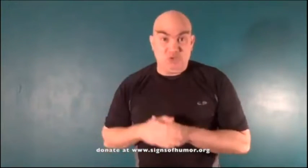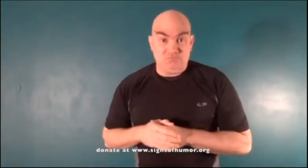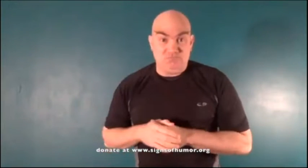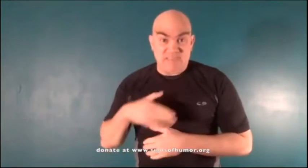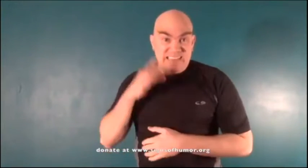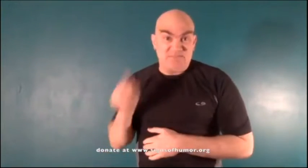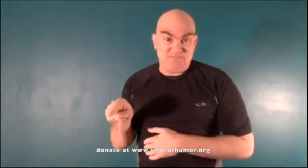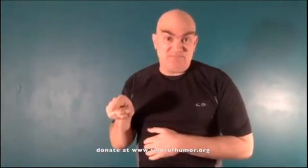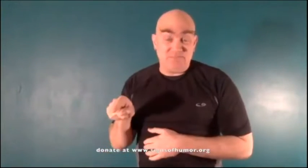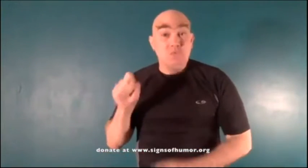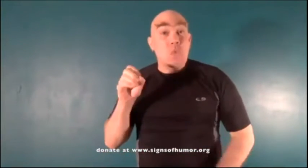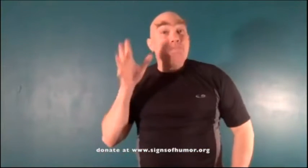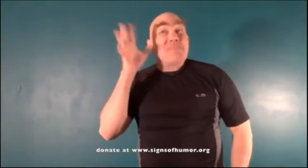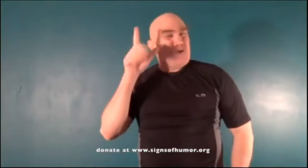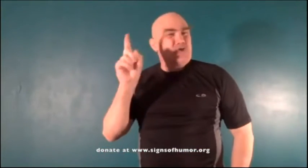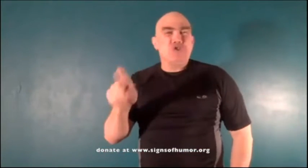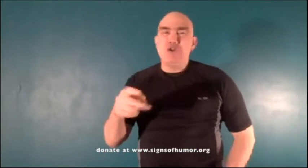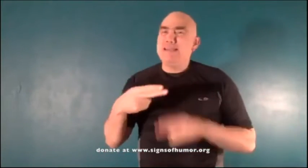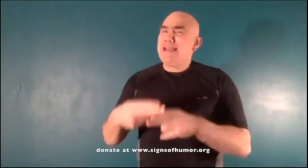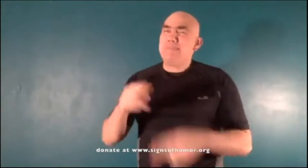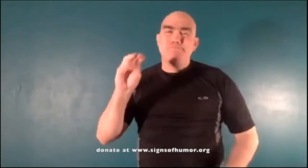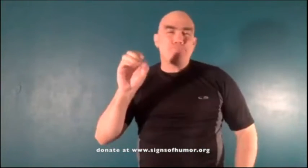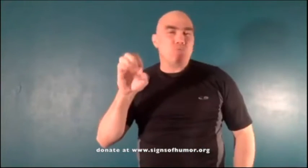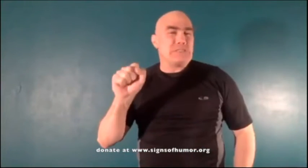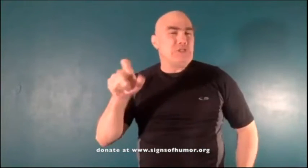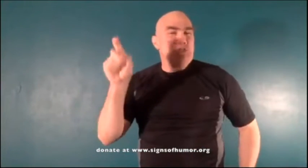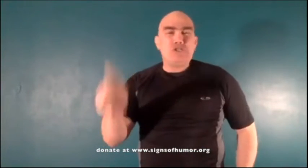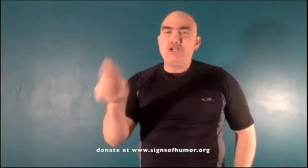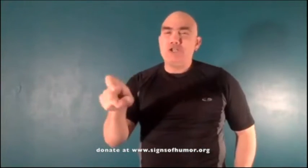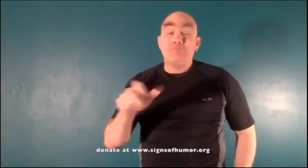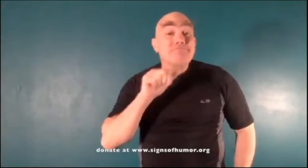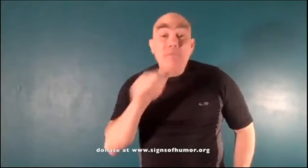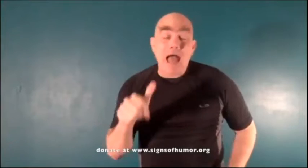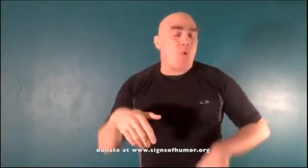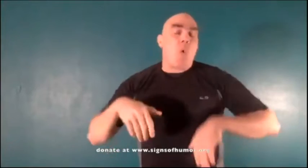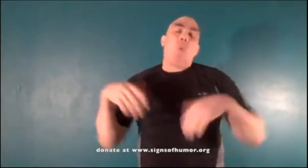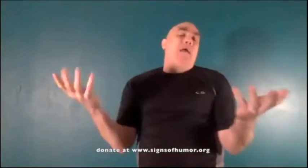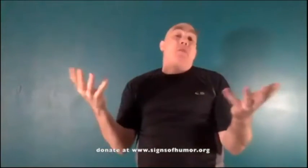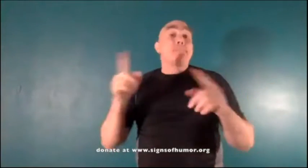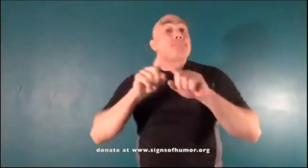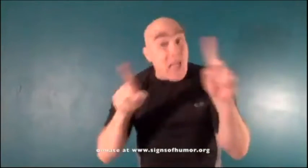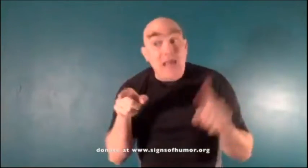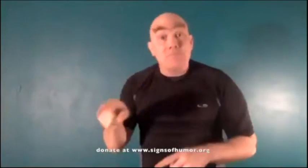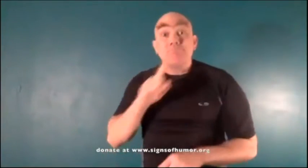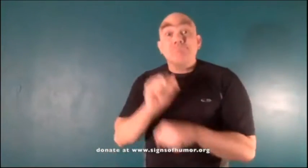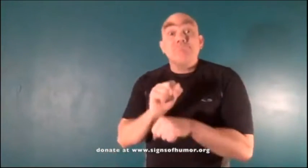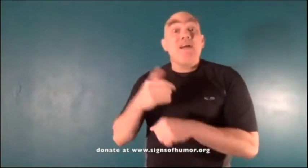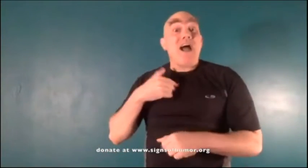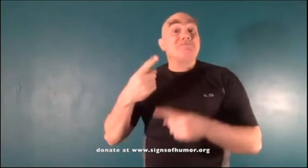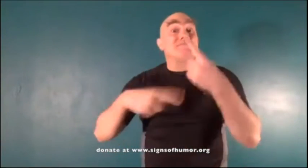ugly, mean, son of a bitch cat. And so I really think he should have been named Moses. And he wasn't.